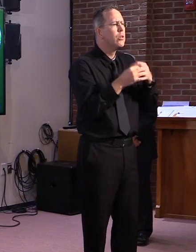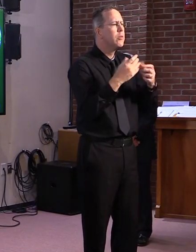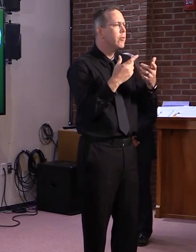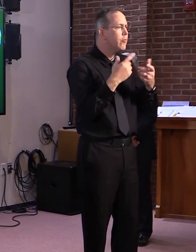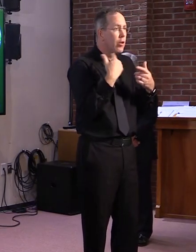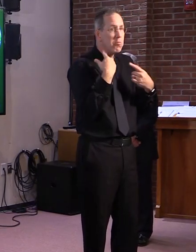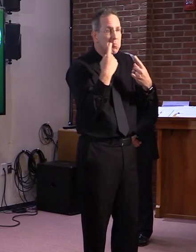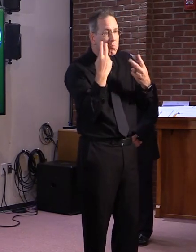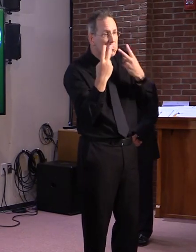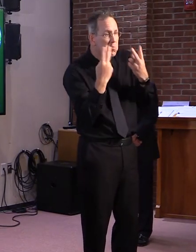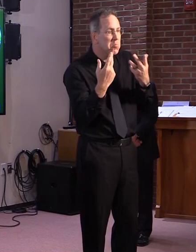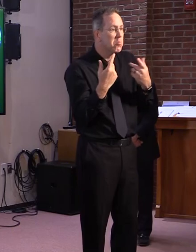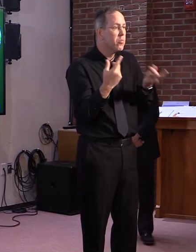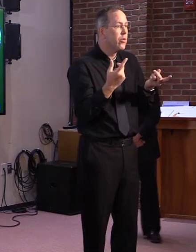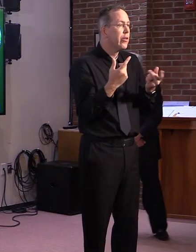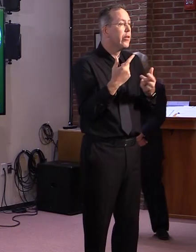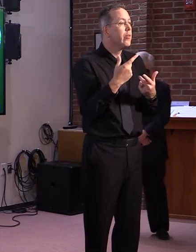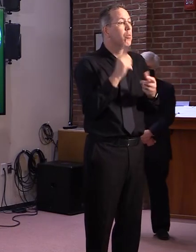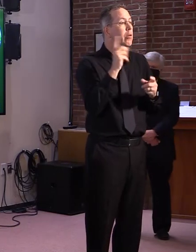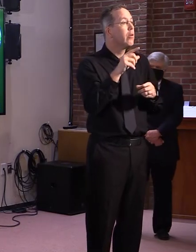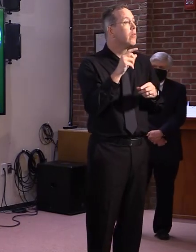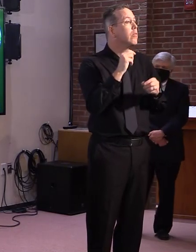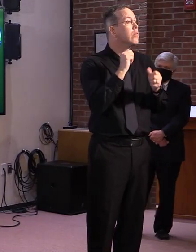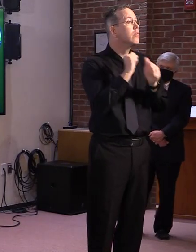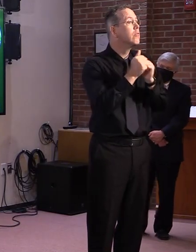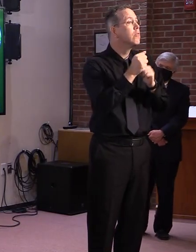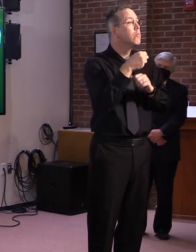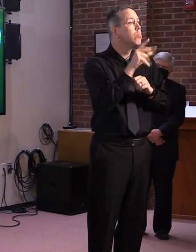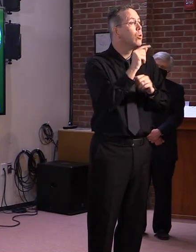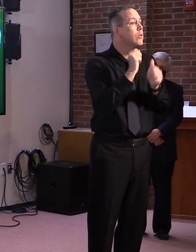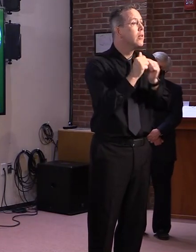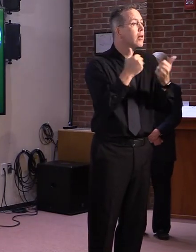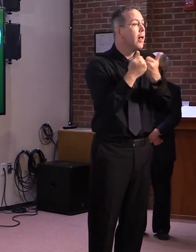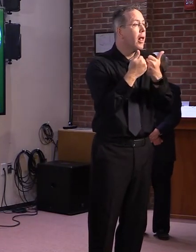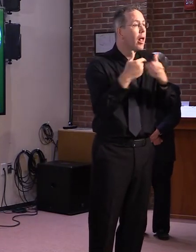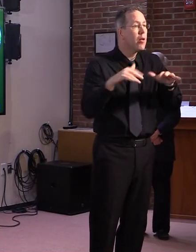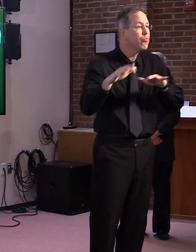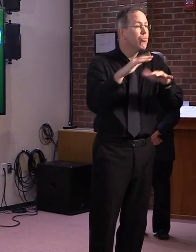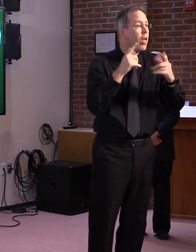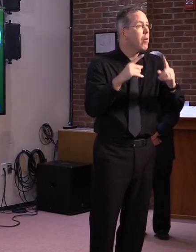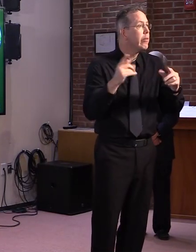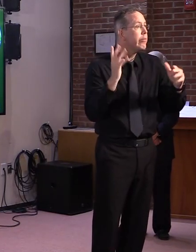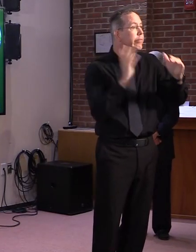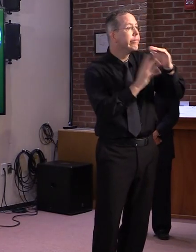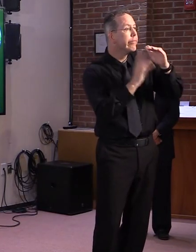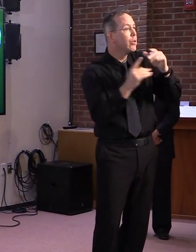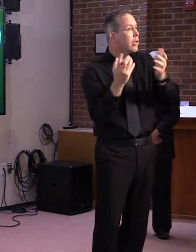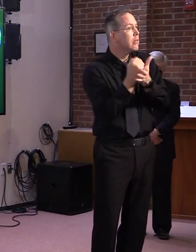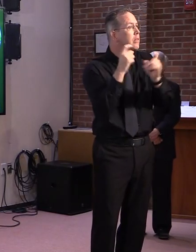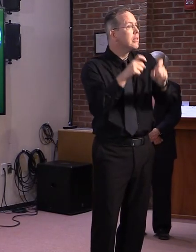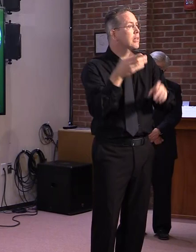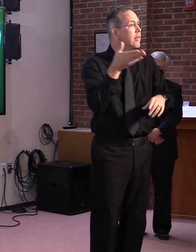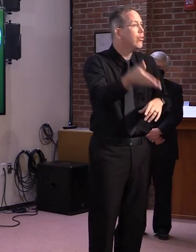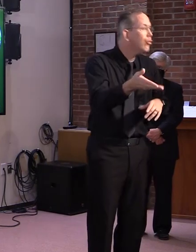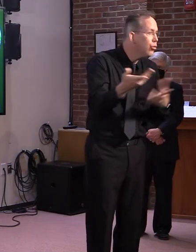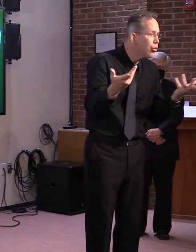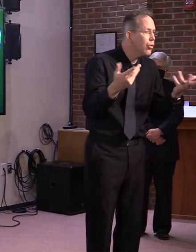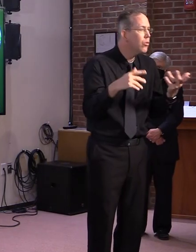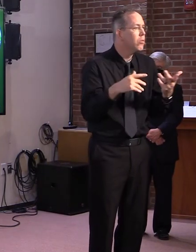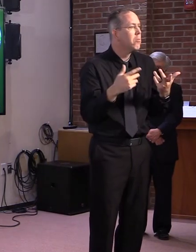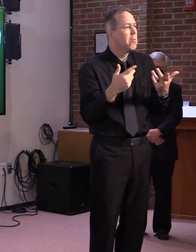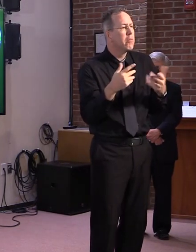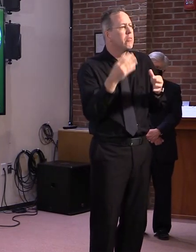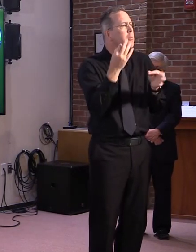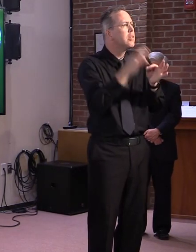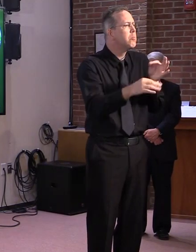sort, where there are thousands, tens of thousands of people going, to have some sort of a testing procedure that's instantaneous.